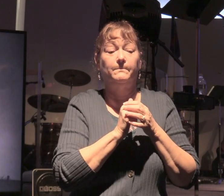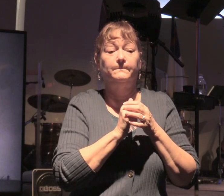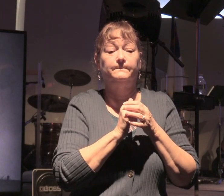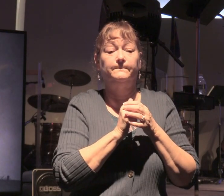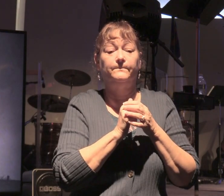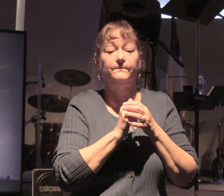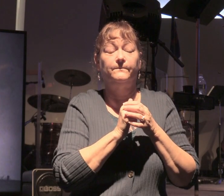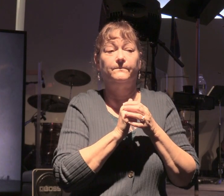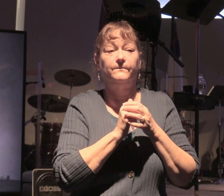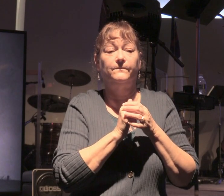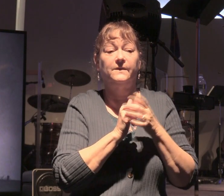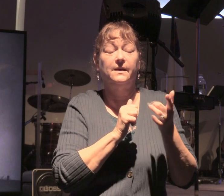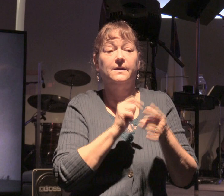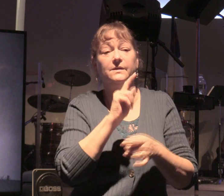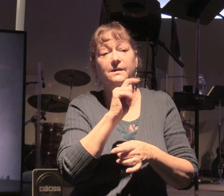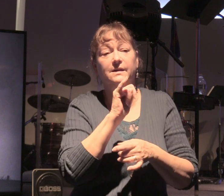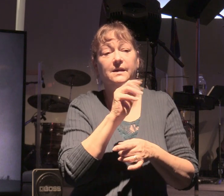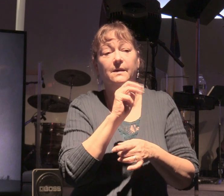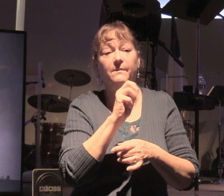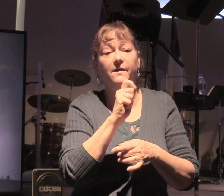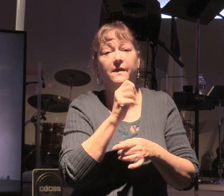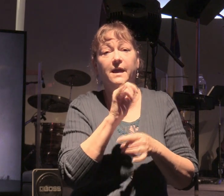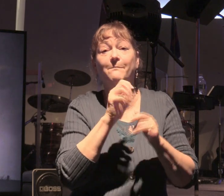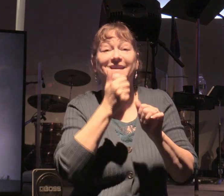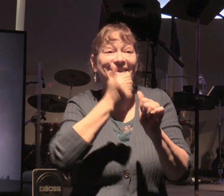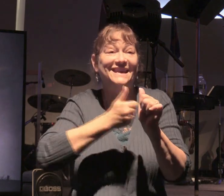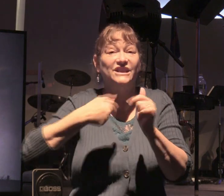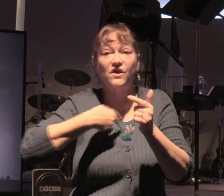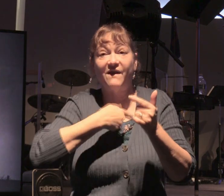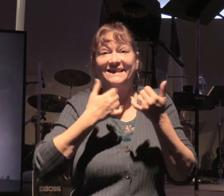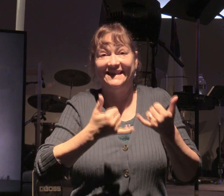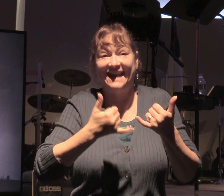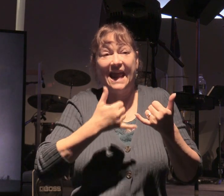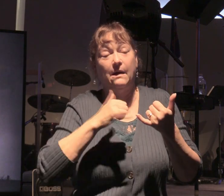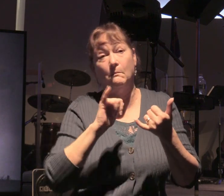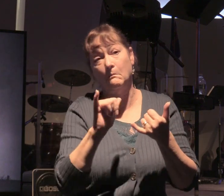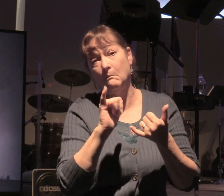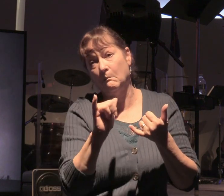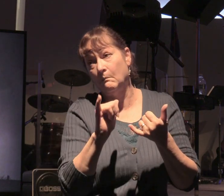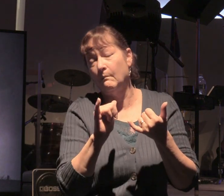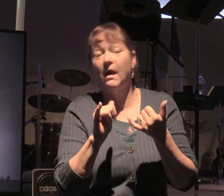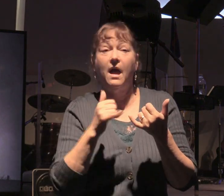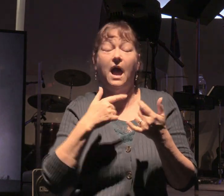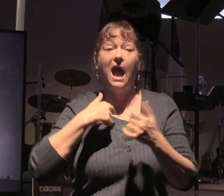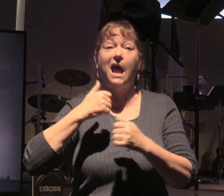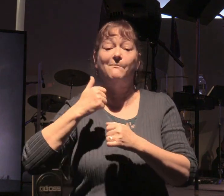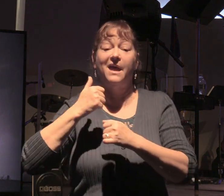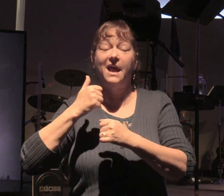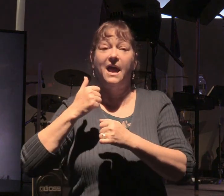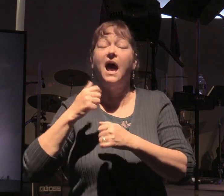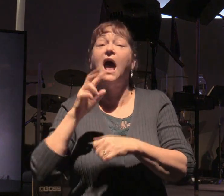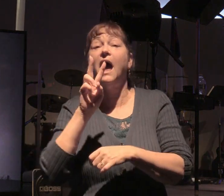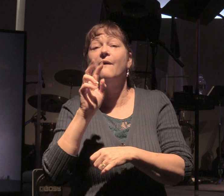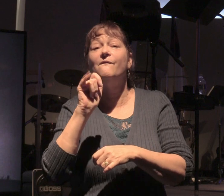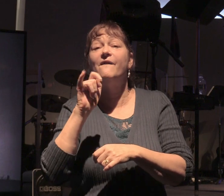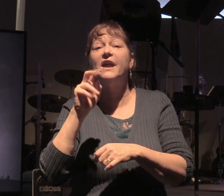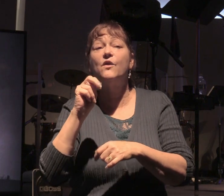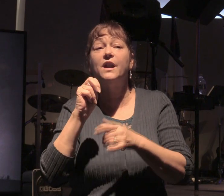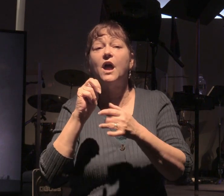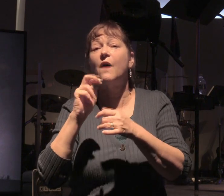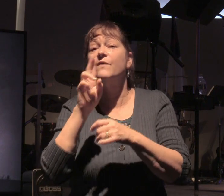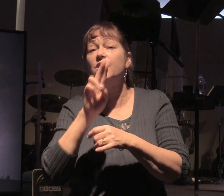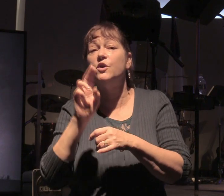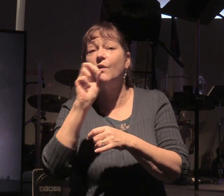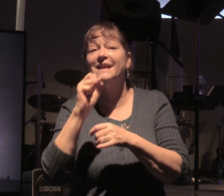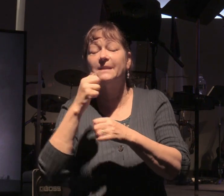to Lance Corporal Timothy, but to each and every one of us today. I'm a veteran of the United States military, but I am